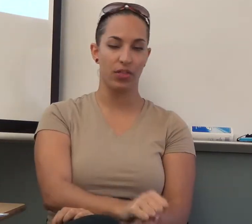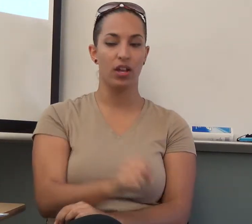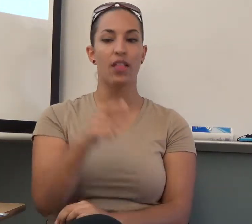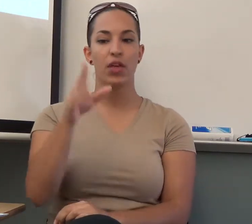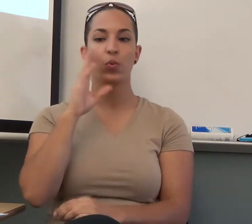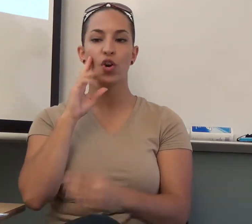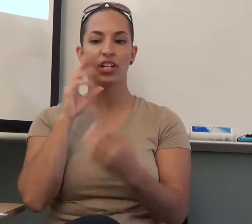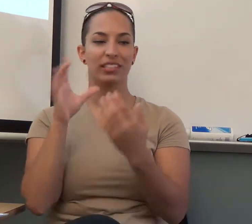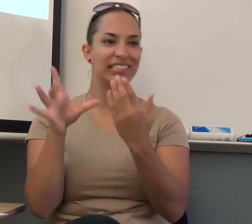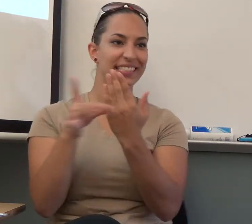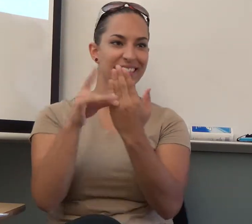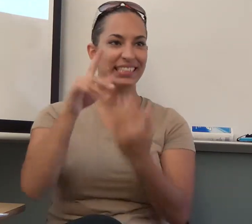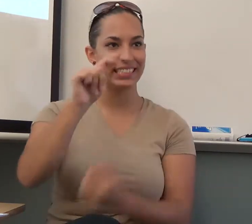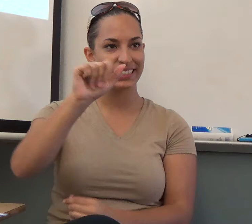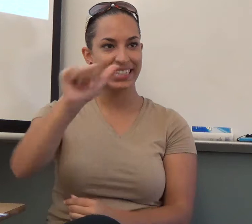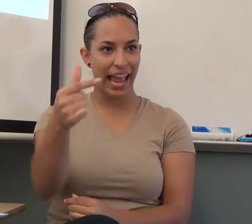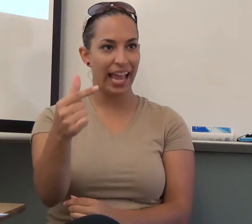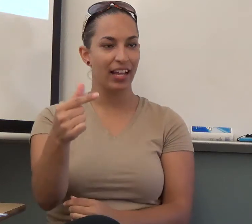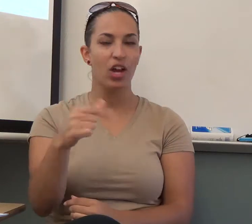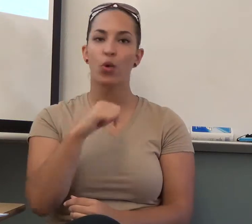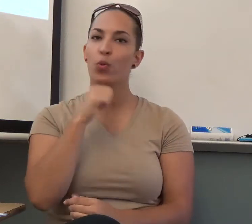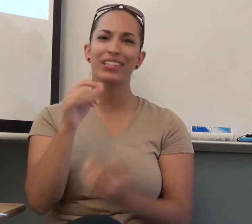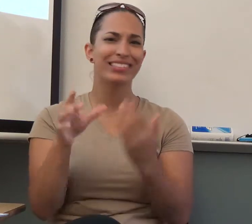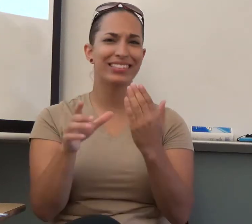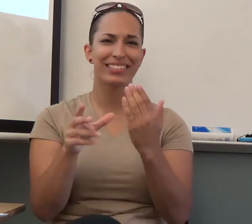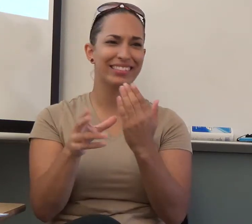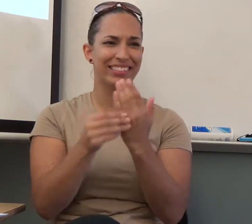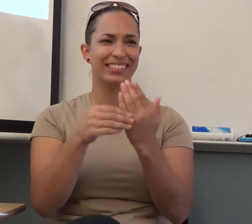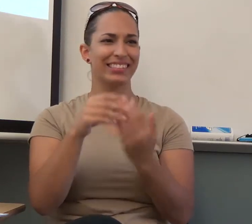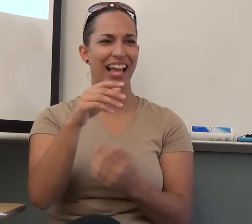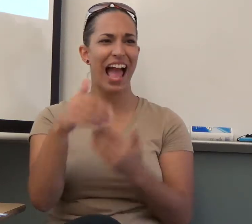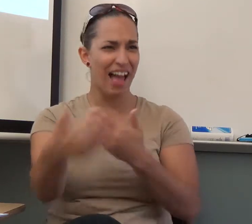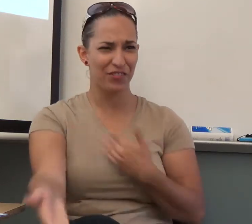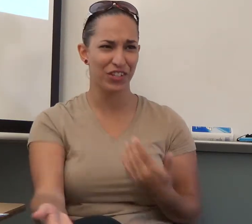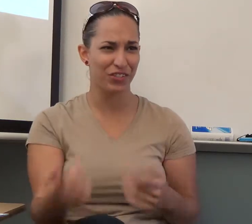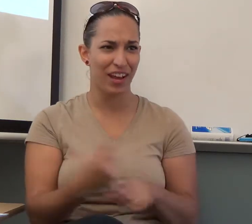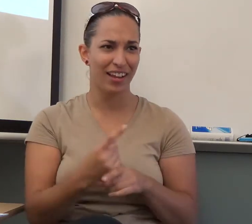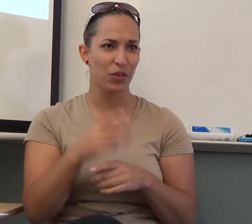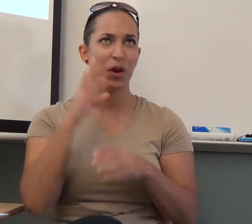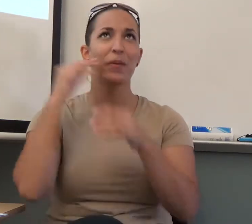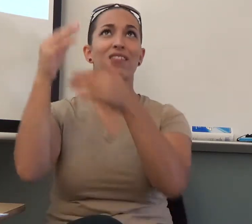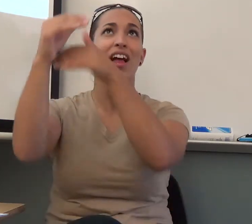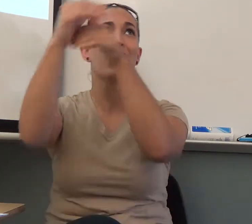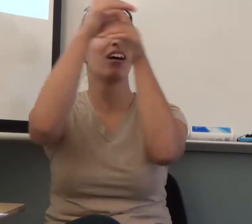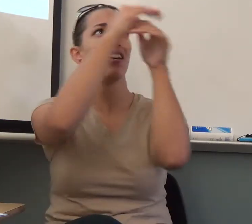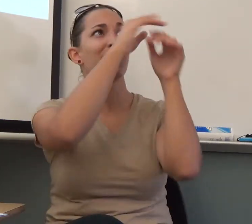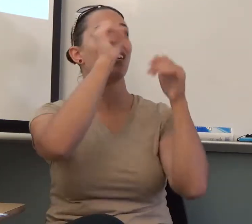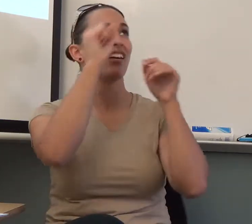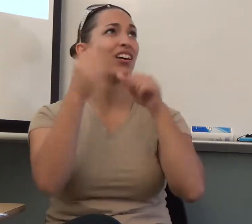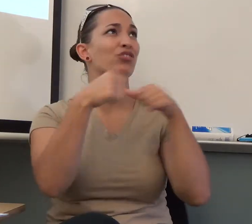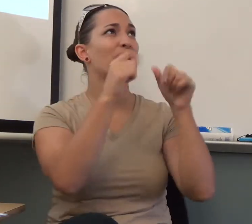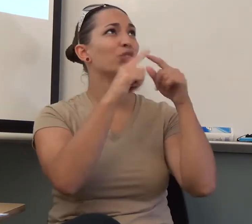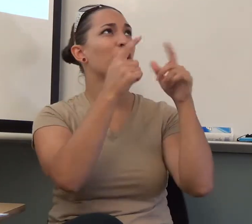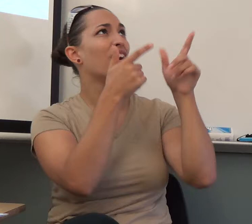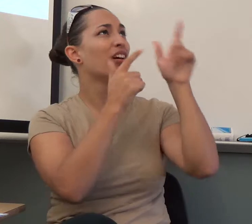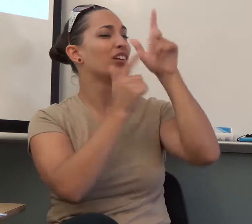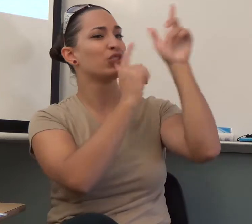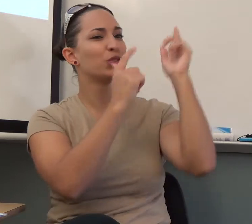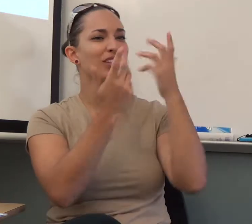them before, right? Yeah. You wouldn't tag them after. That'd be really hard to do. They'd all be flying over you. Yeah, you'd have to shoot at them. That wouldn't be good. But